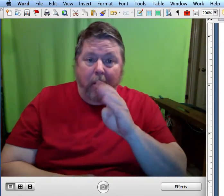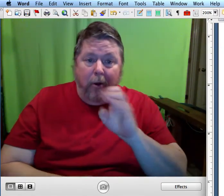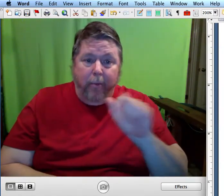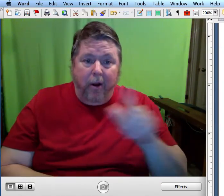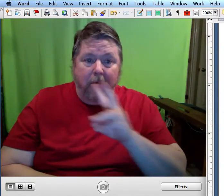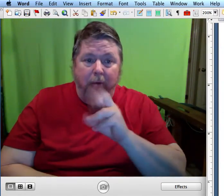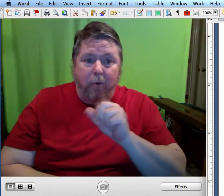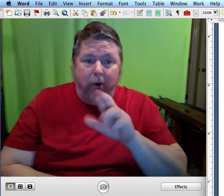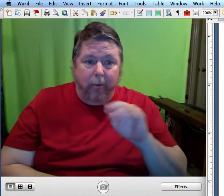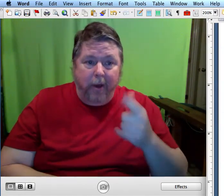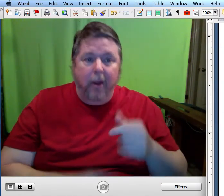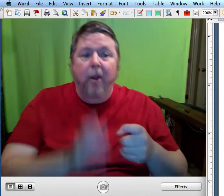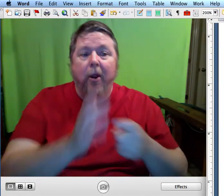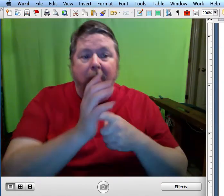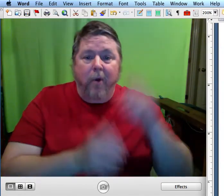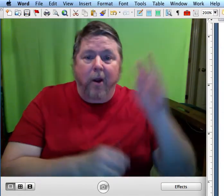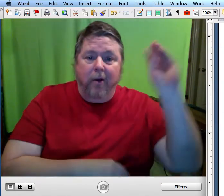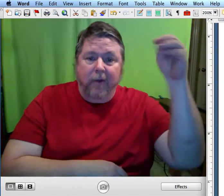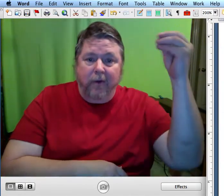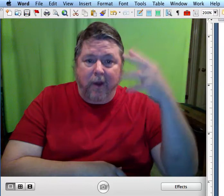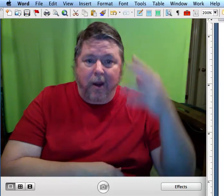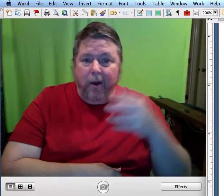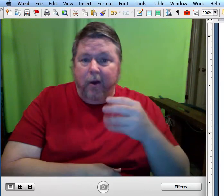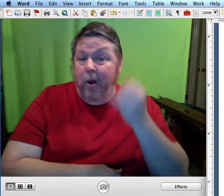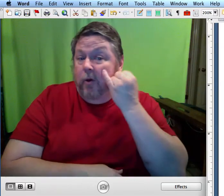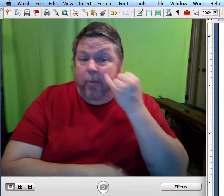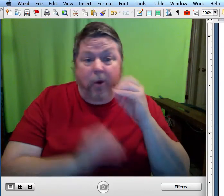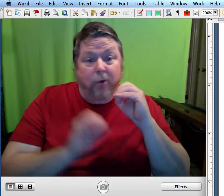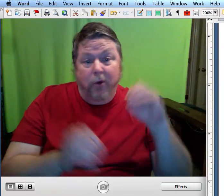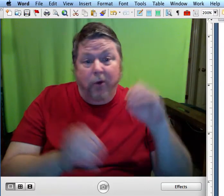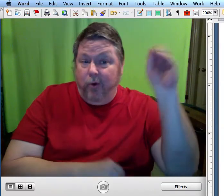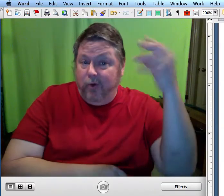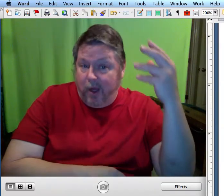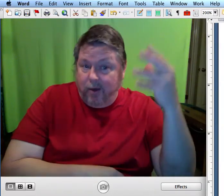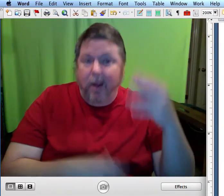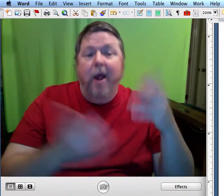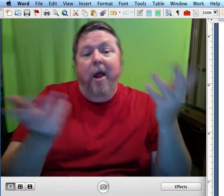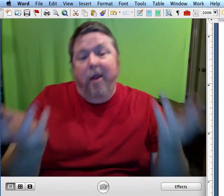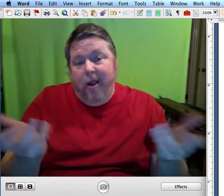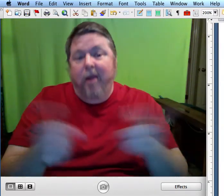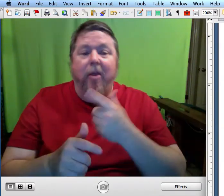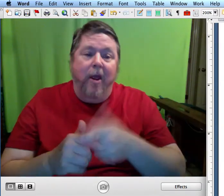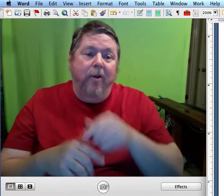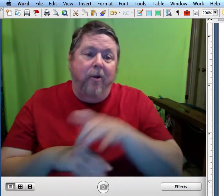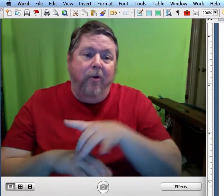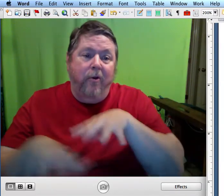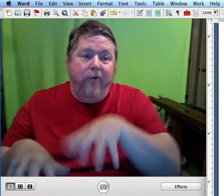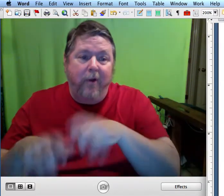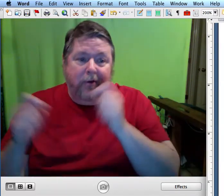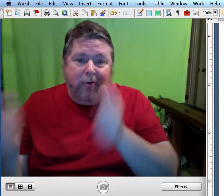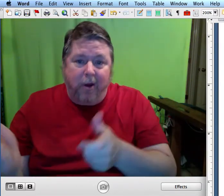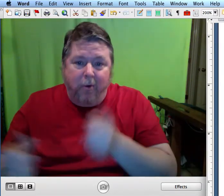global warming requires sunshine, suppose no sun. then earth. Freeze quick,